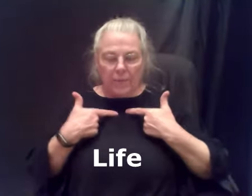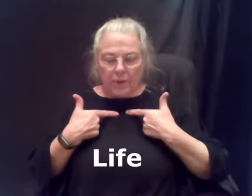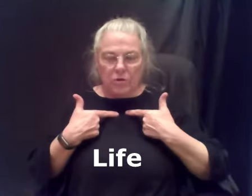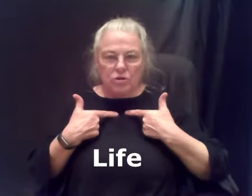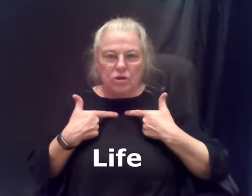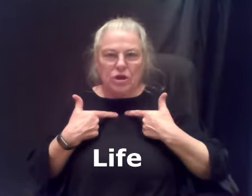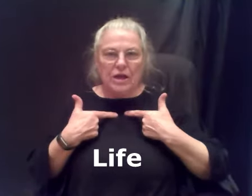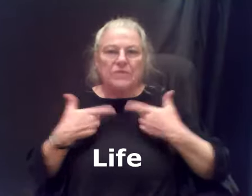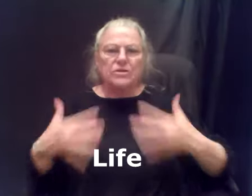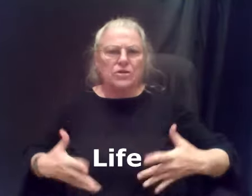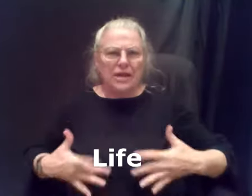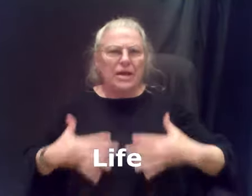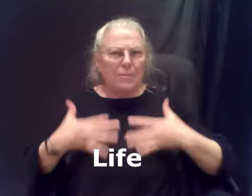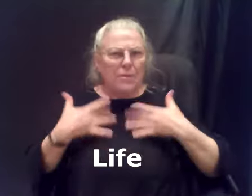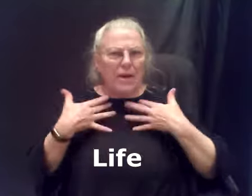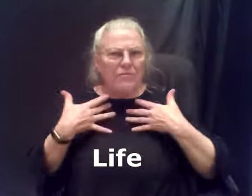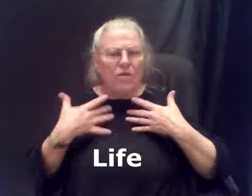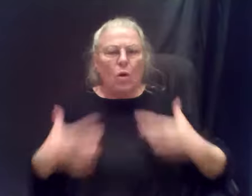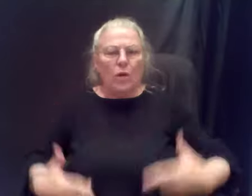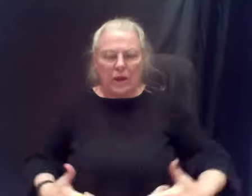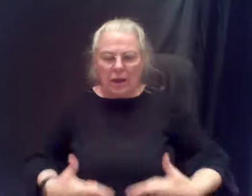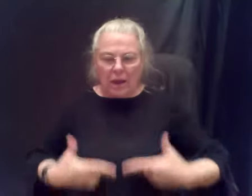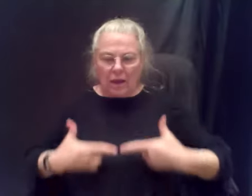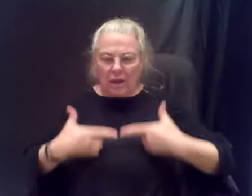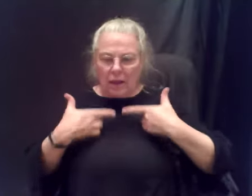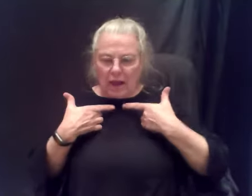your chest, just like that blood flowing. Life.